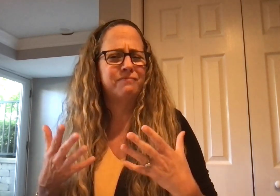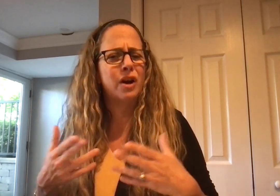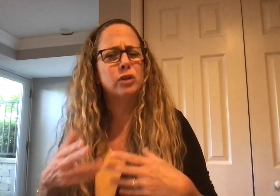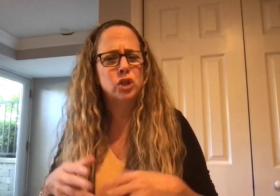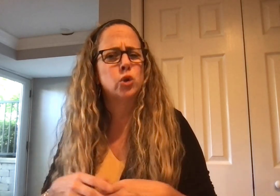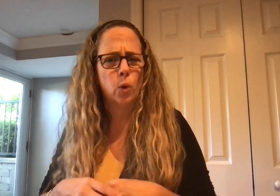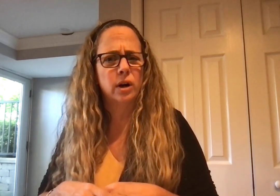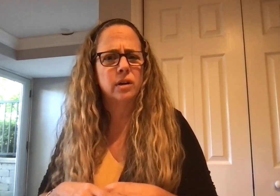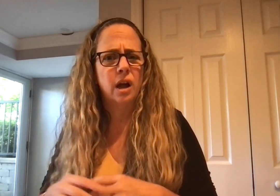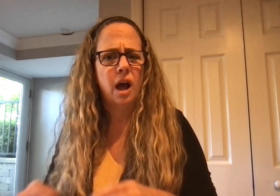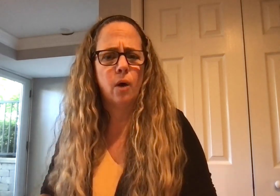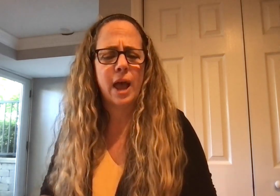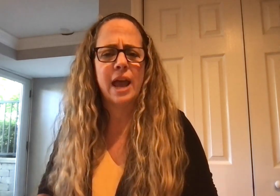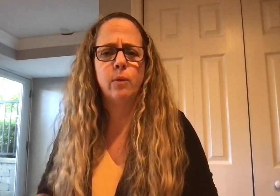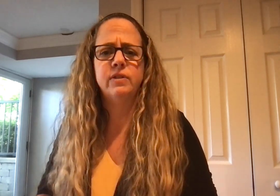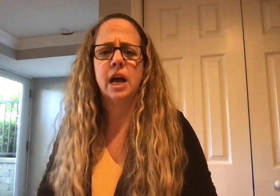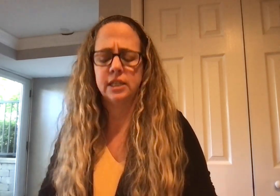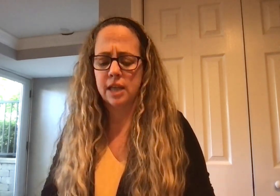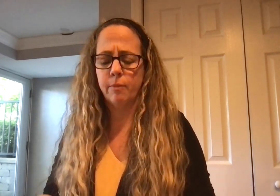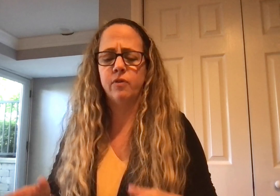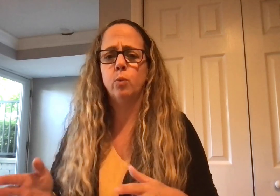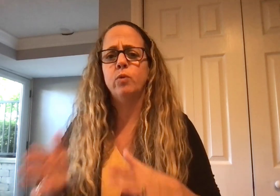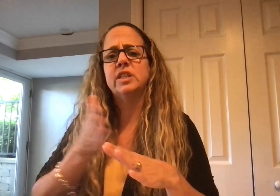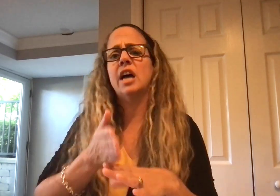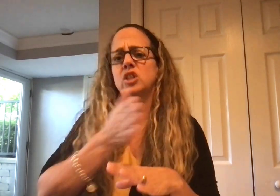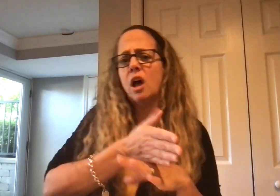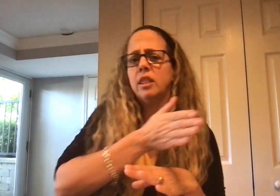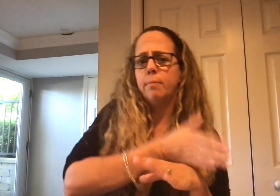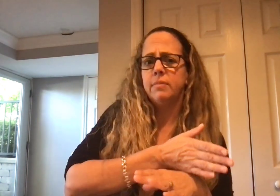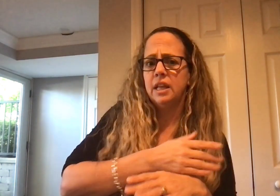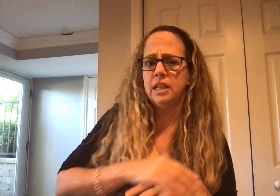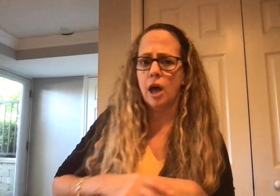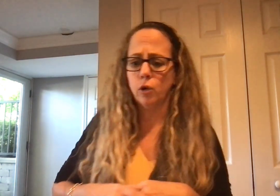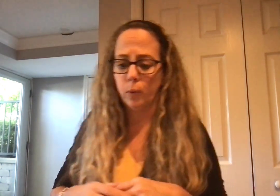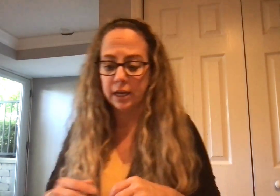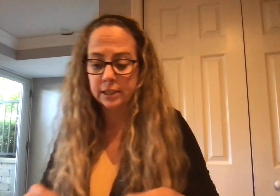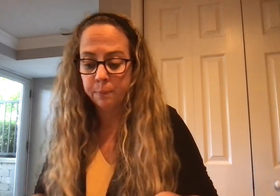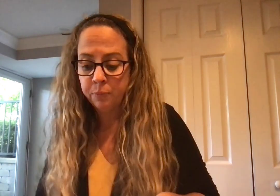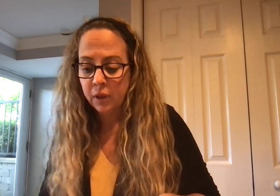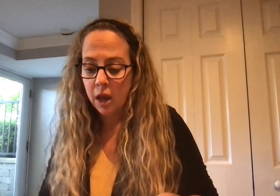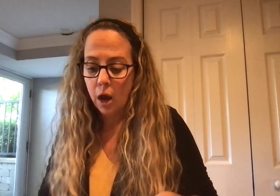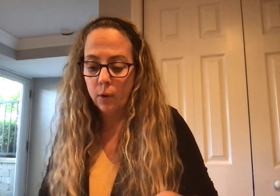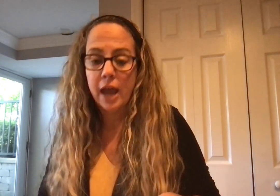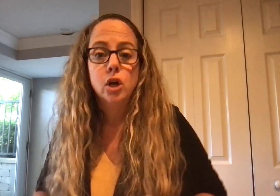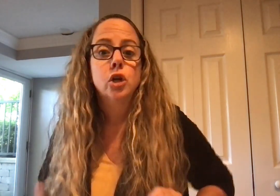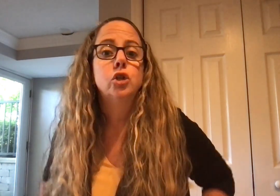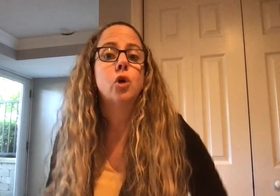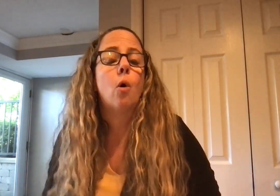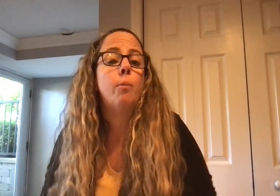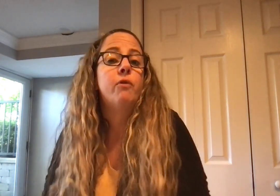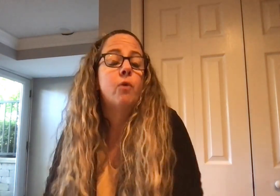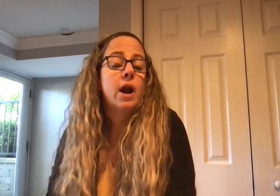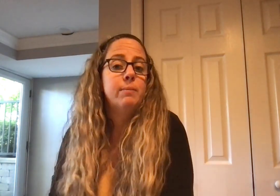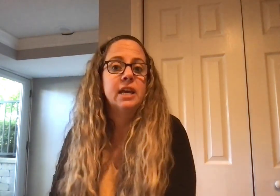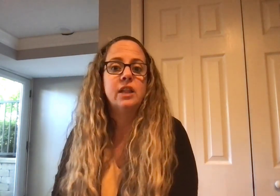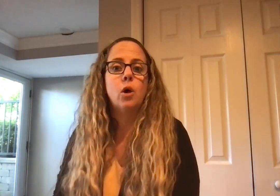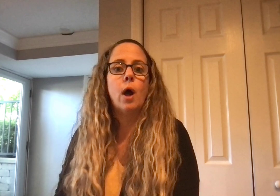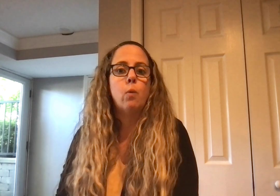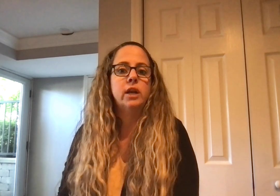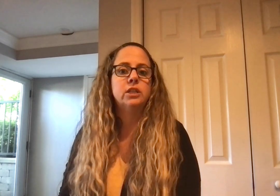fairly short. Okay, and we've done some of them. We touched on them in the other weeks. Okay, so before I begin, though, I wanted to